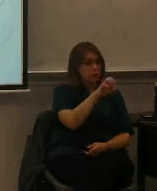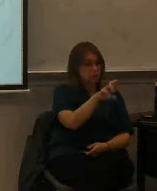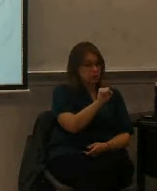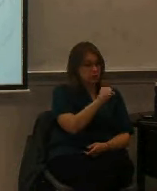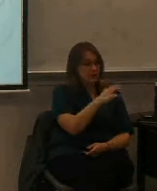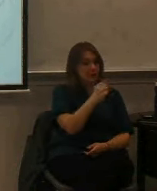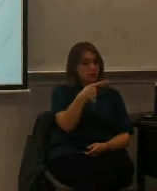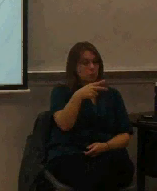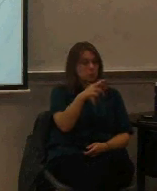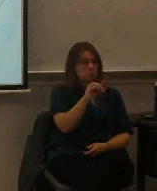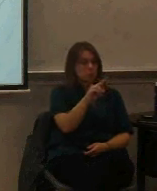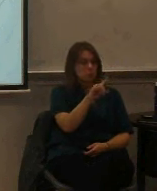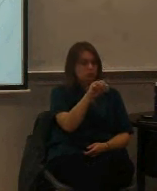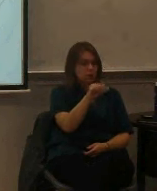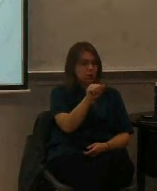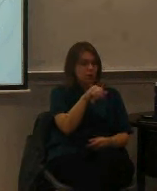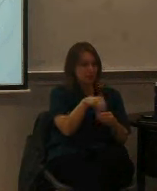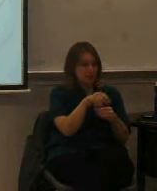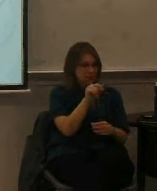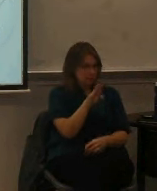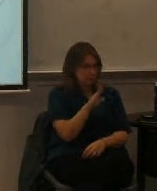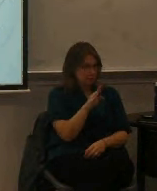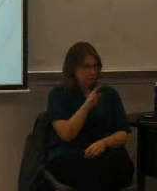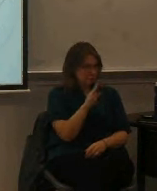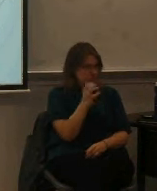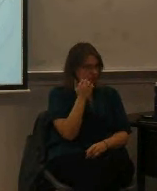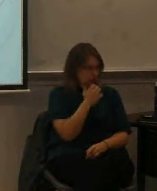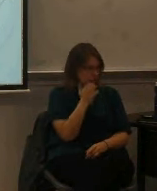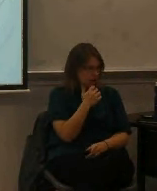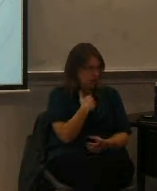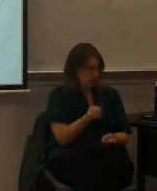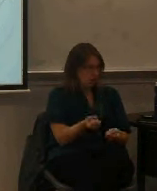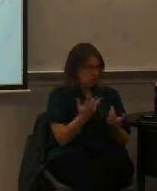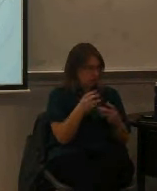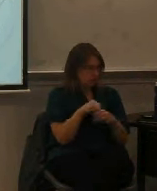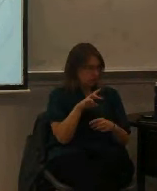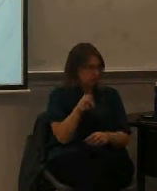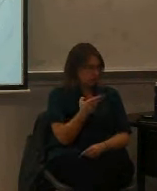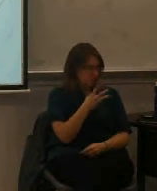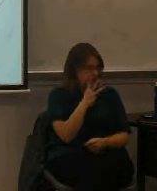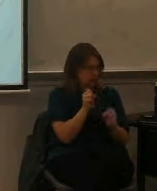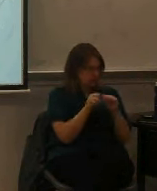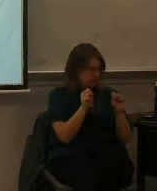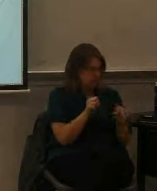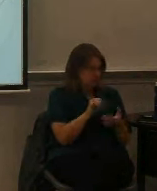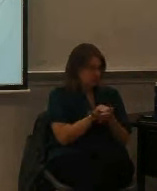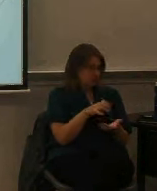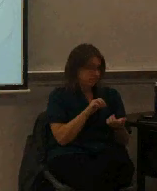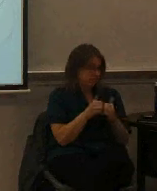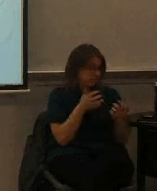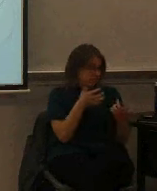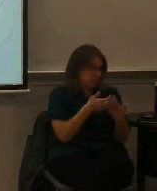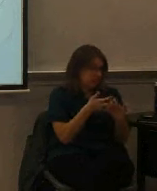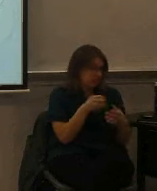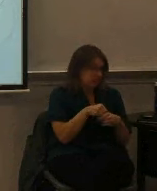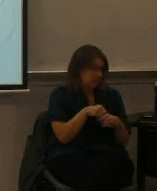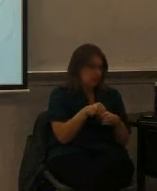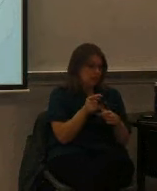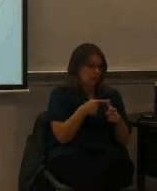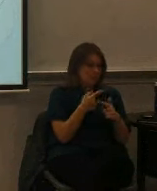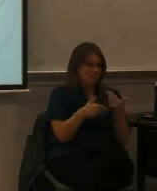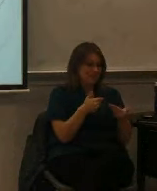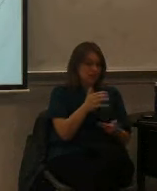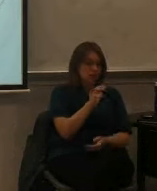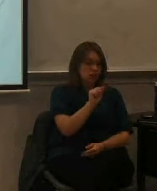protozoa in the laboratory. They're common, they're abundant in many freshwater systems, and this is how they fit in. And then eventually these